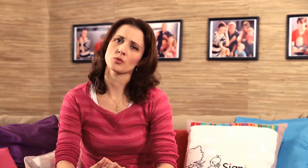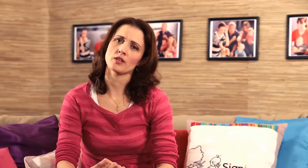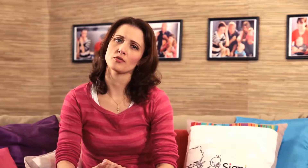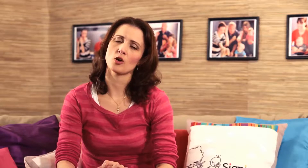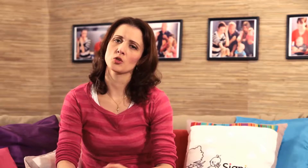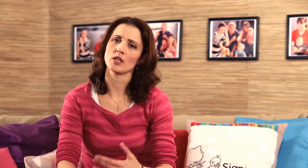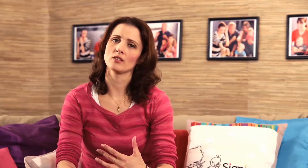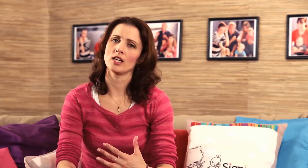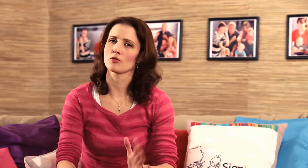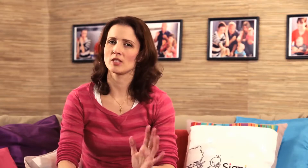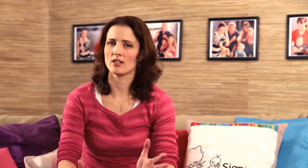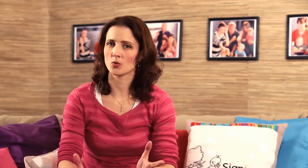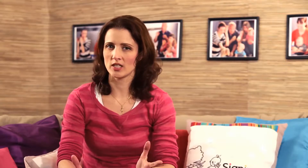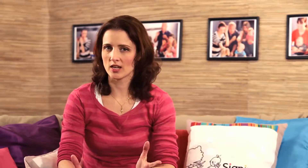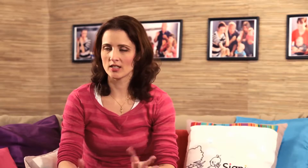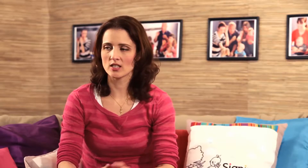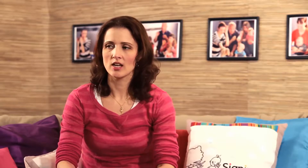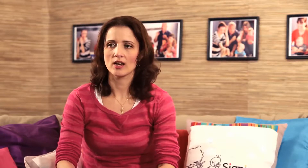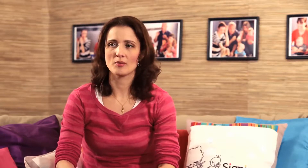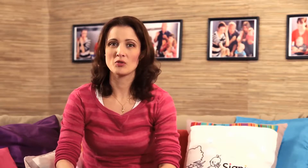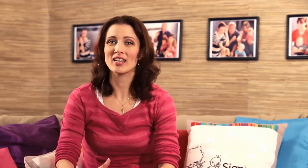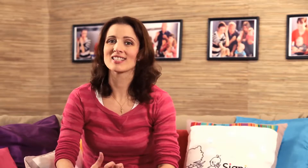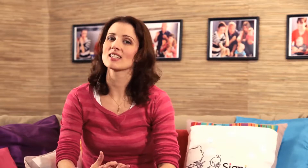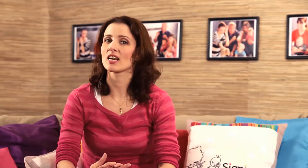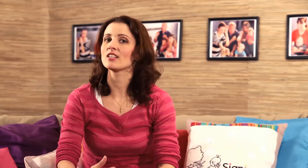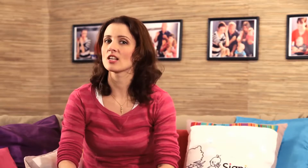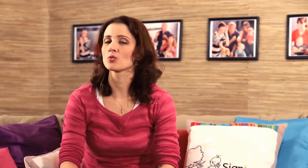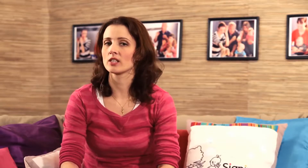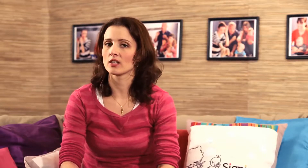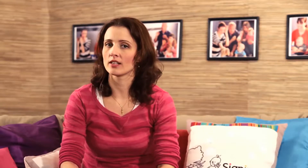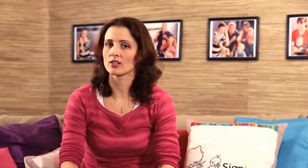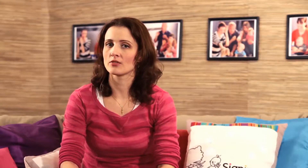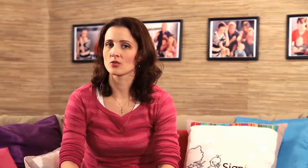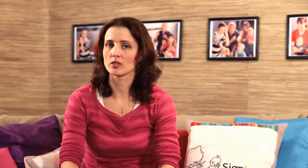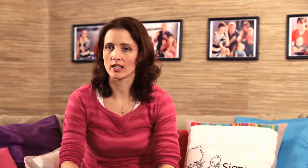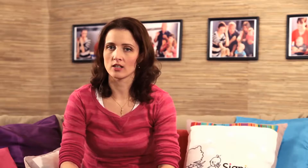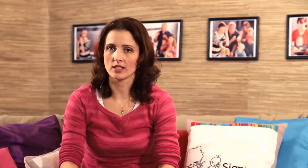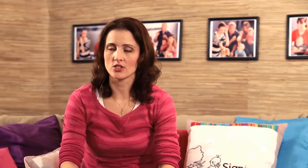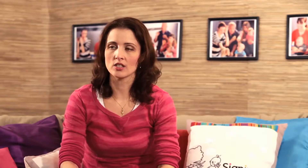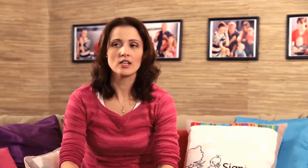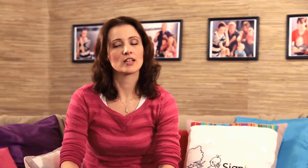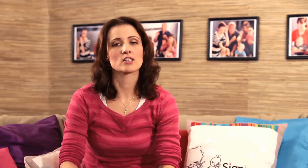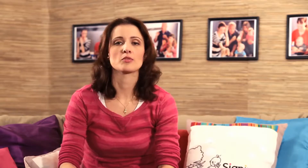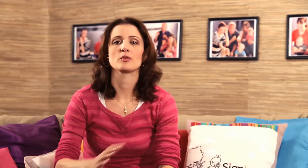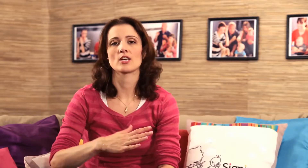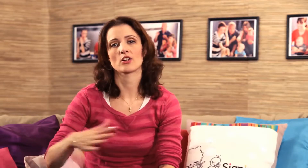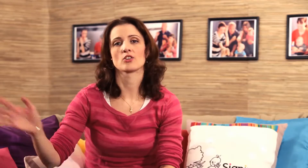with fall between anywhere from 10 to 20 signs. If you get 10 signs, that's really a lot, and your life does really get a lot easier. And some families take it all the